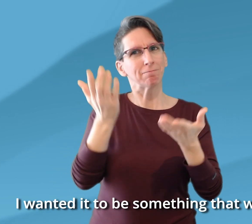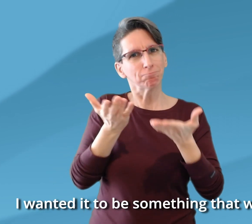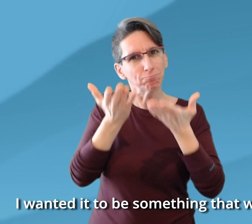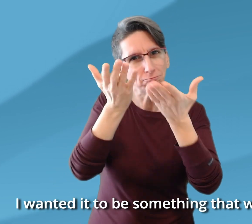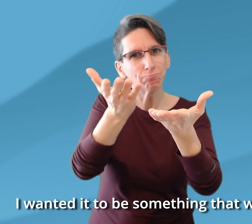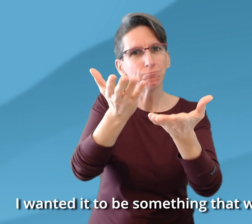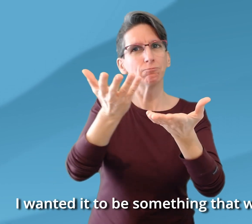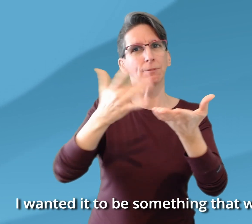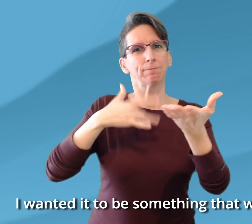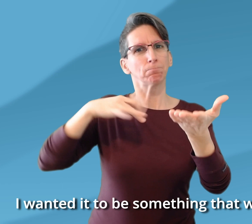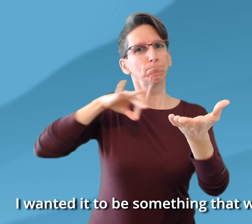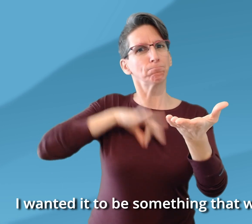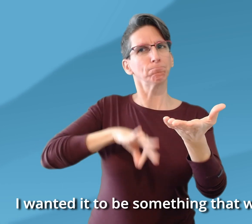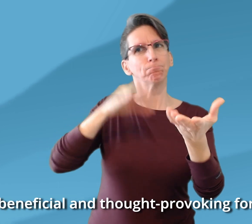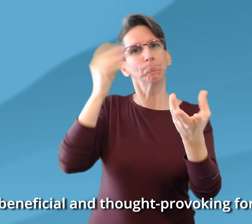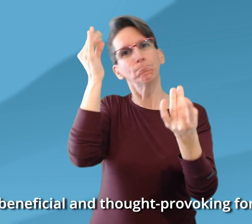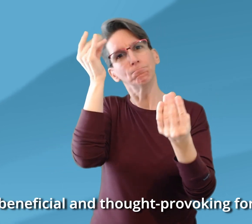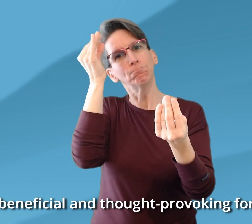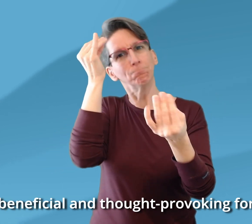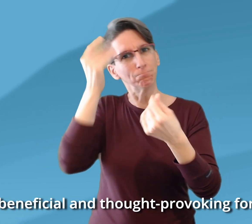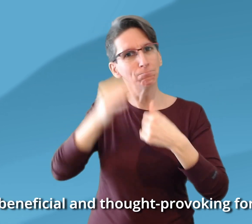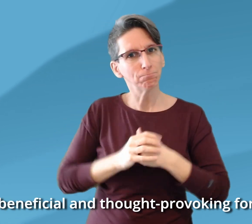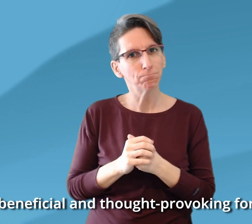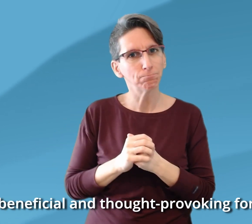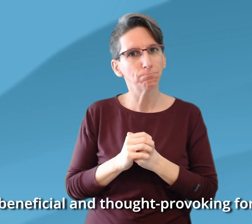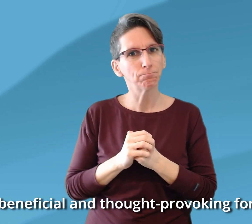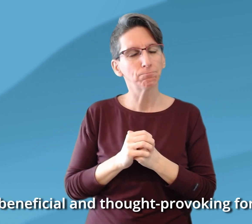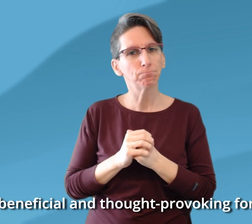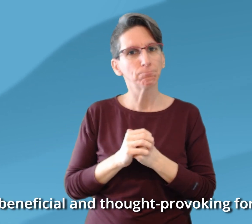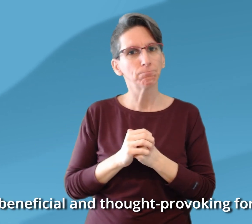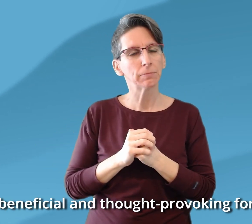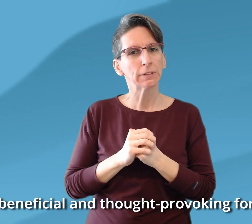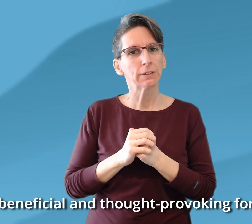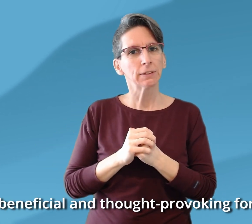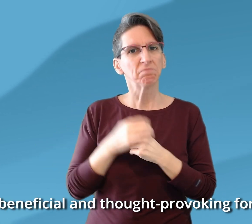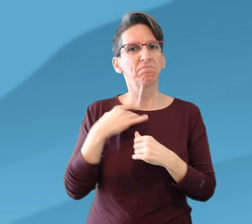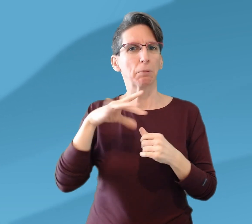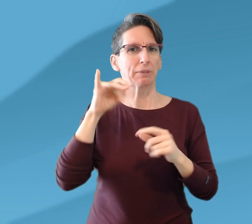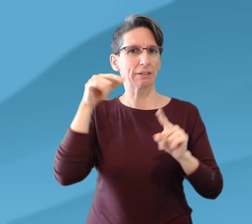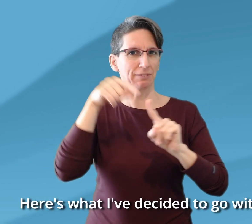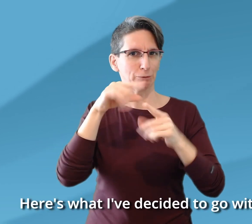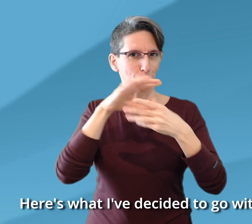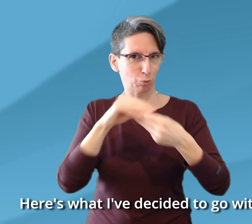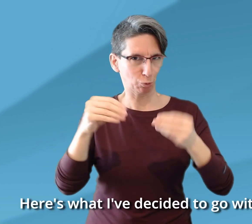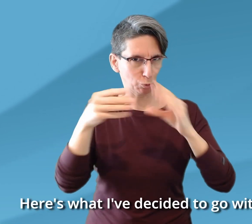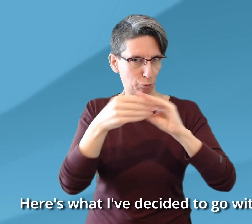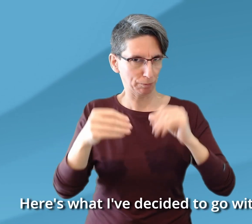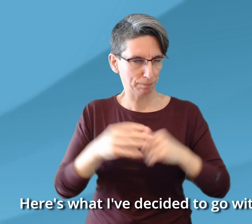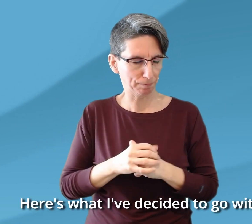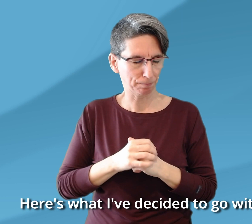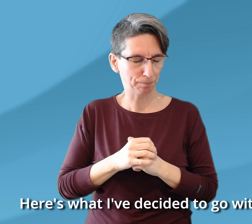I wanted it to be something that was beneficial and thought-provoking for you. Here's what I've decided to go